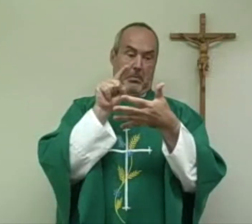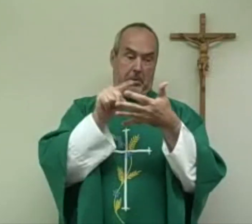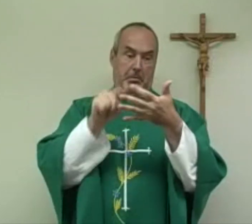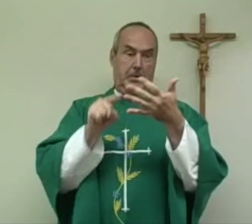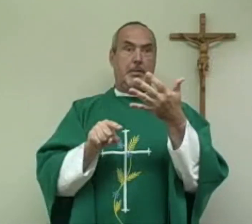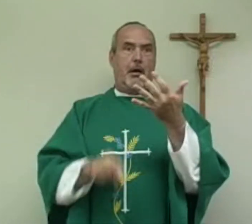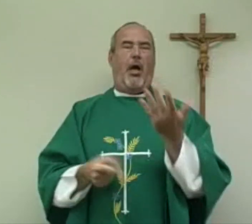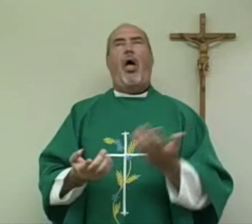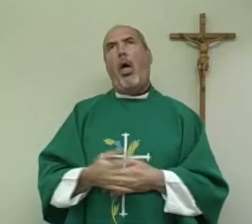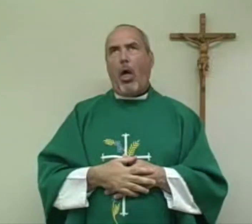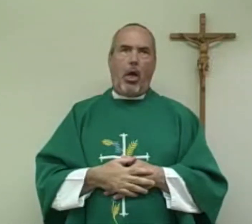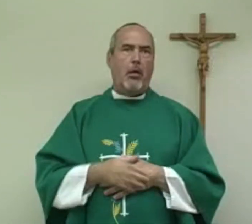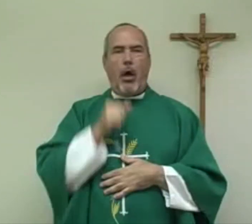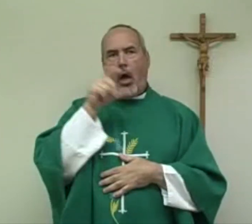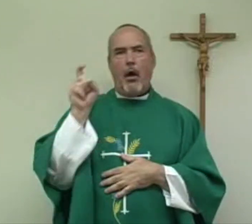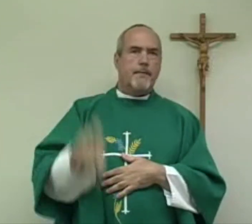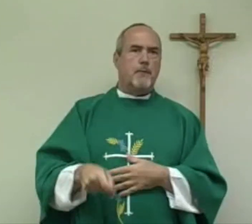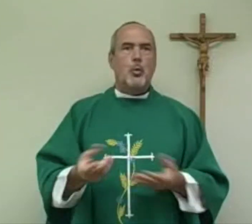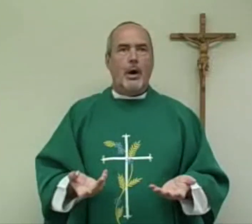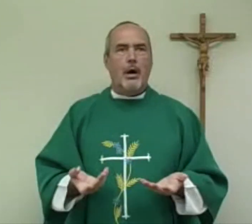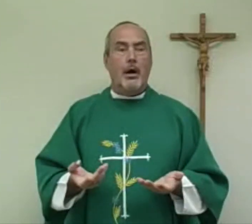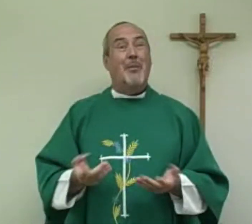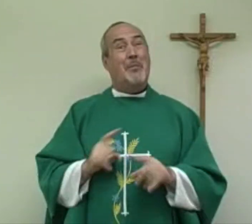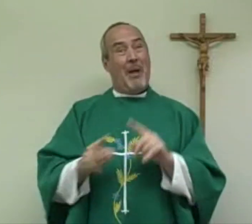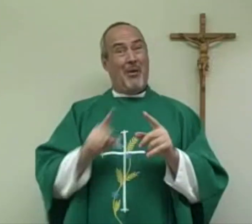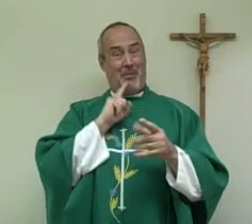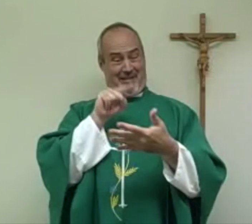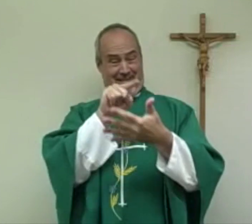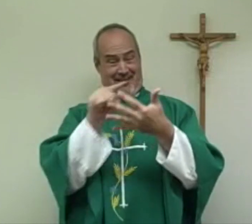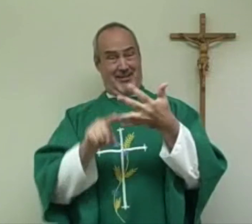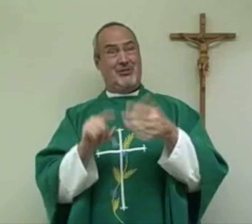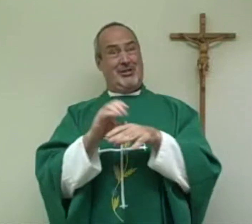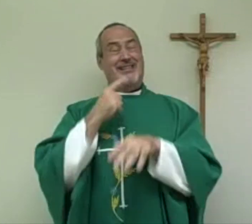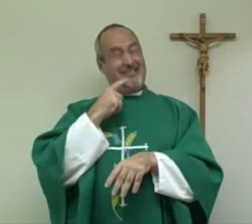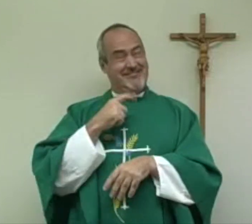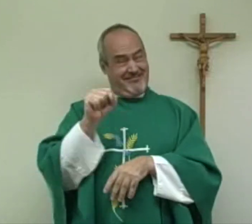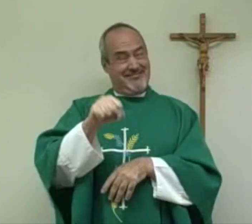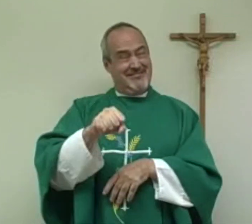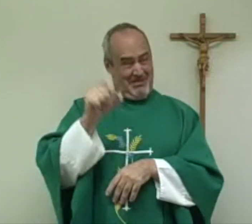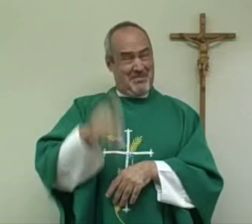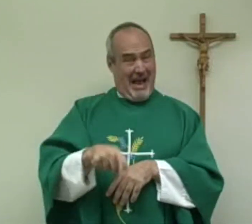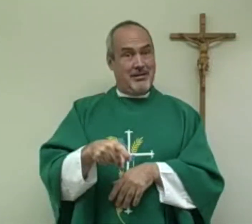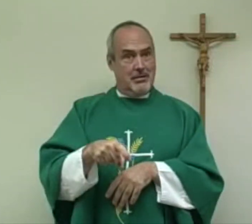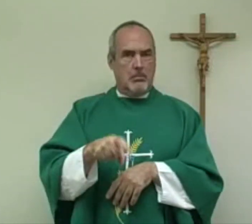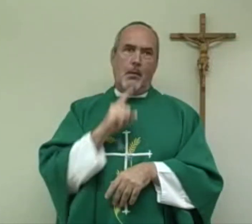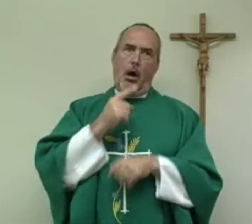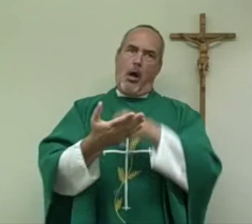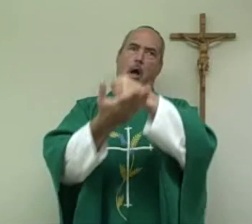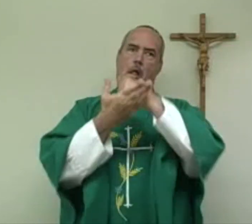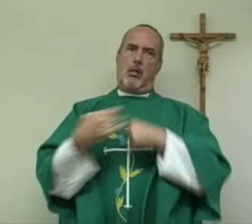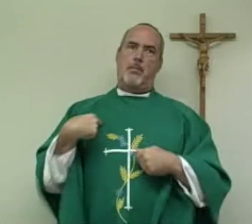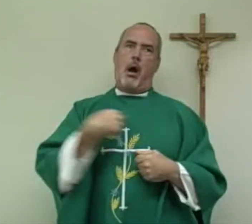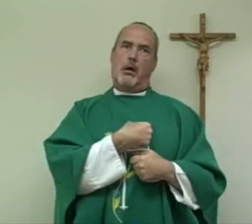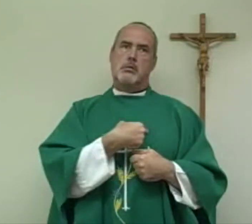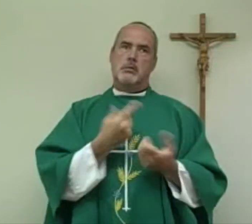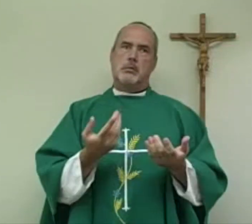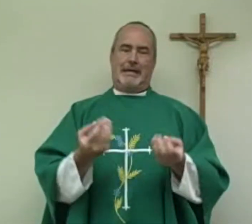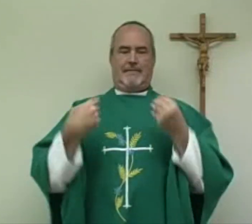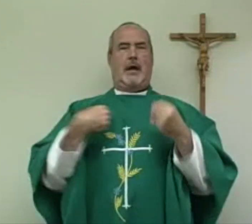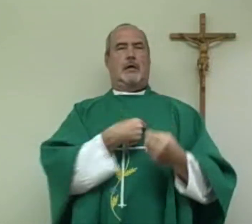so silly to have to go to church and to do all these different things and that they really don't need to do that. But all of those things are important and we need to do